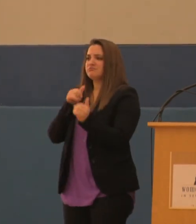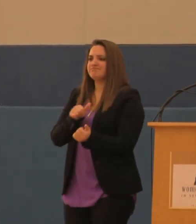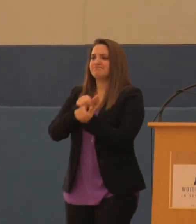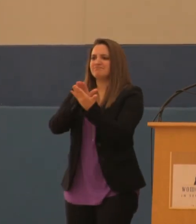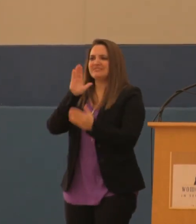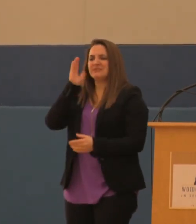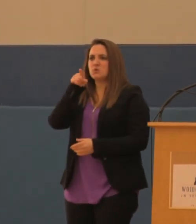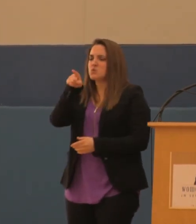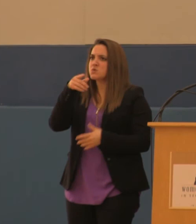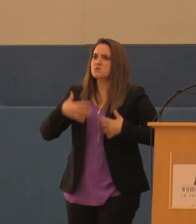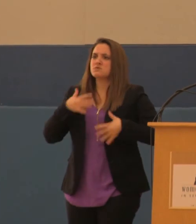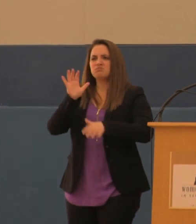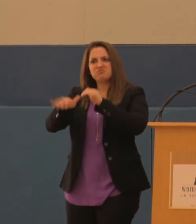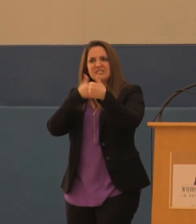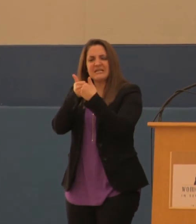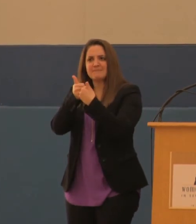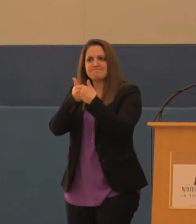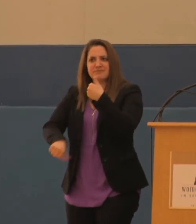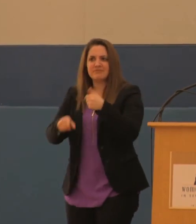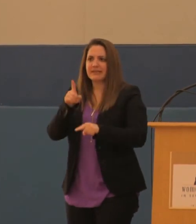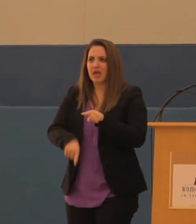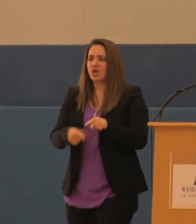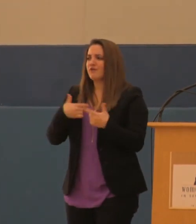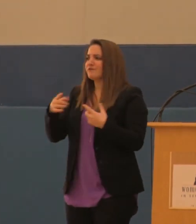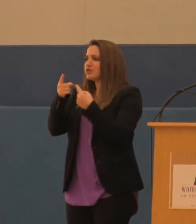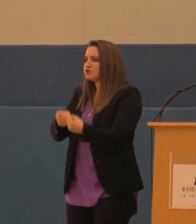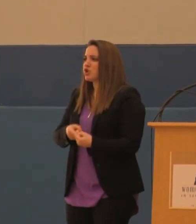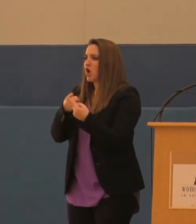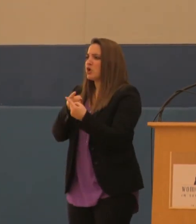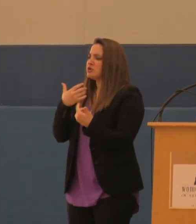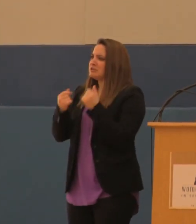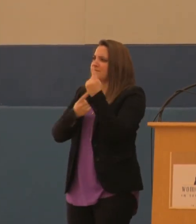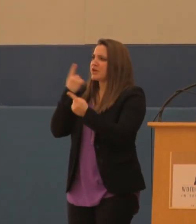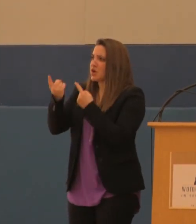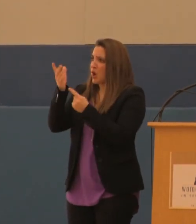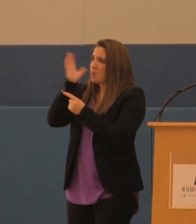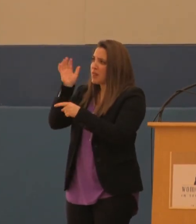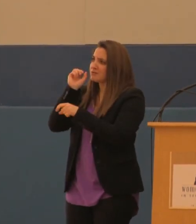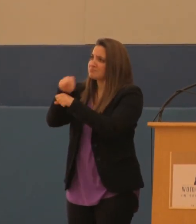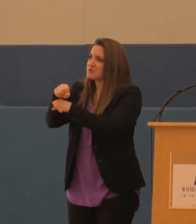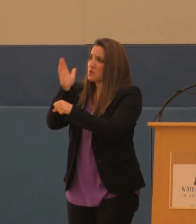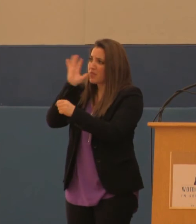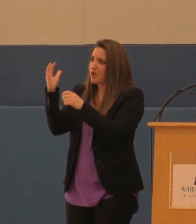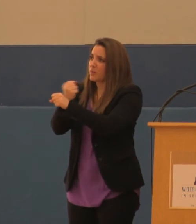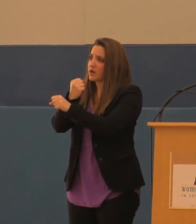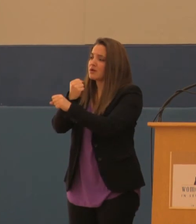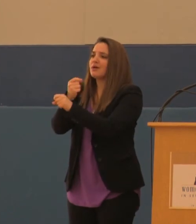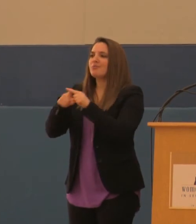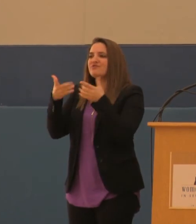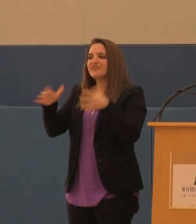an insurmountable challenge. You've struggled, you've wondered if you'd make it to the other side, and you've